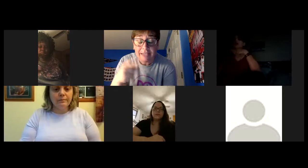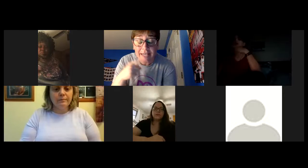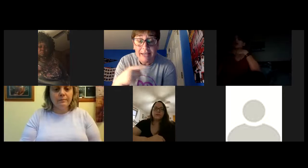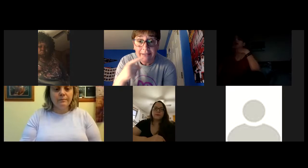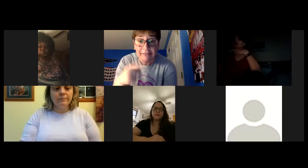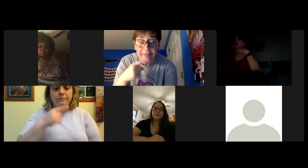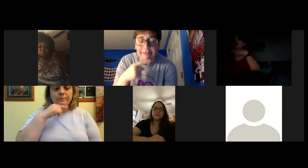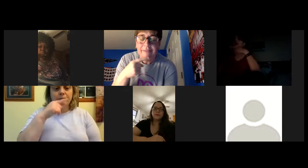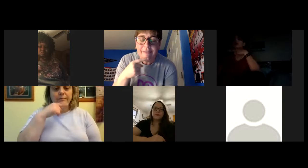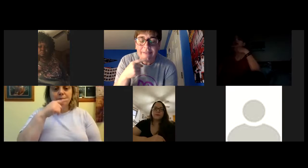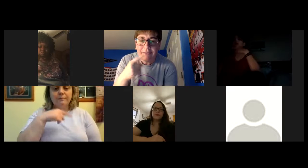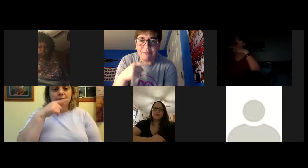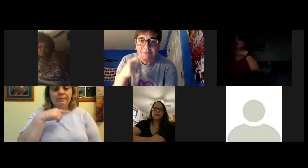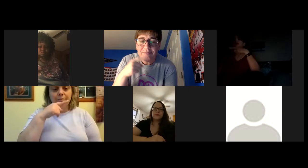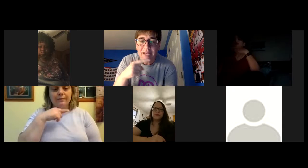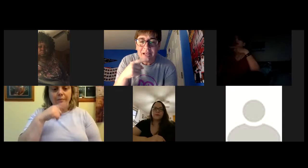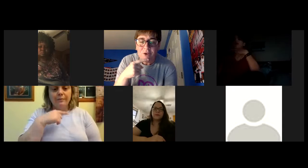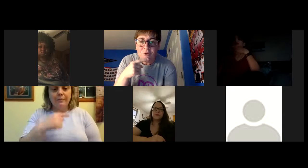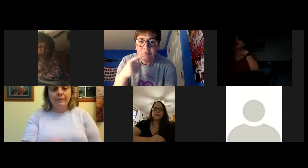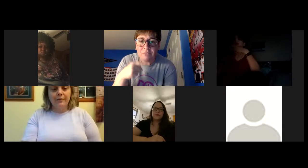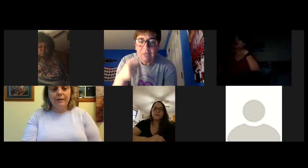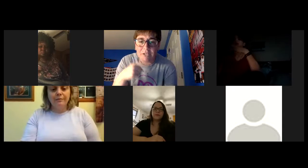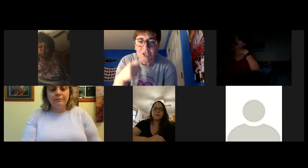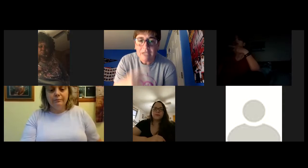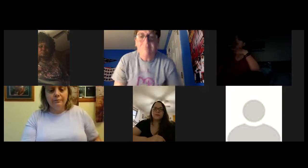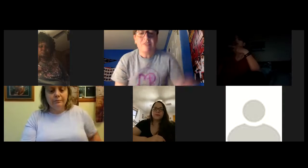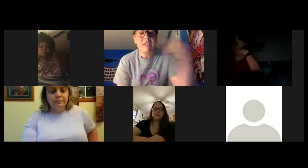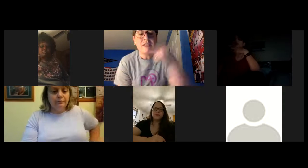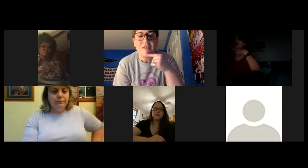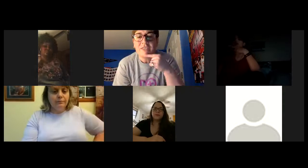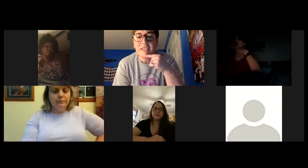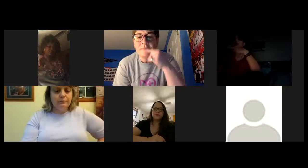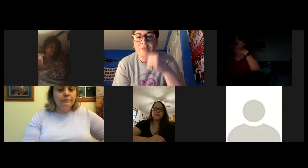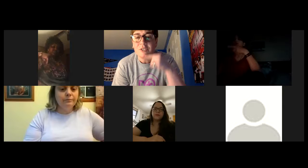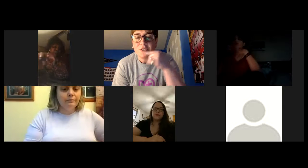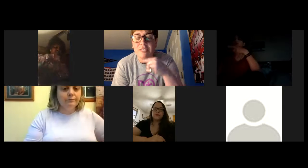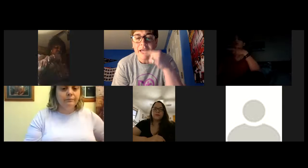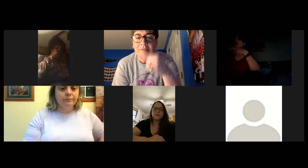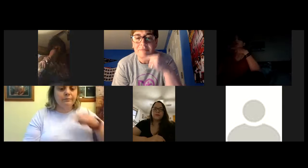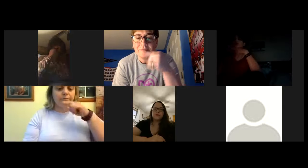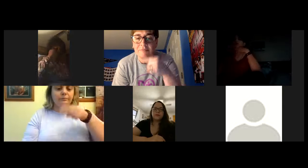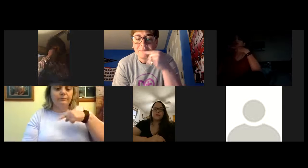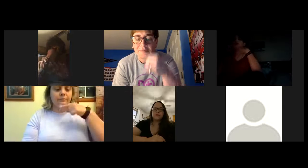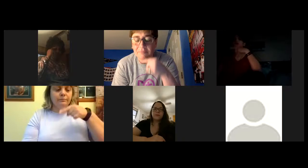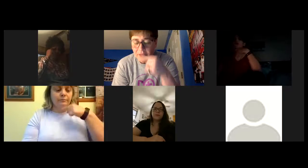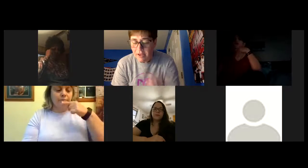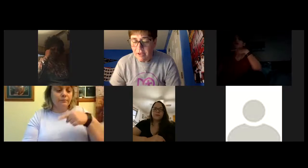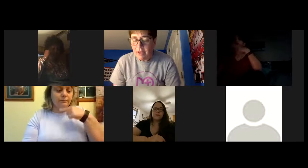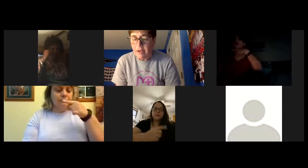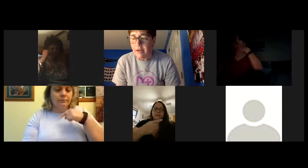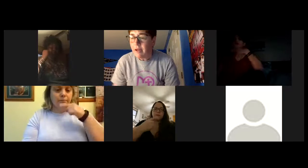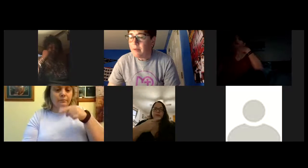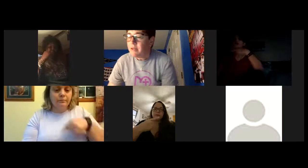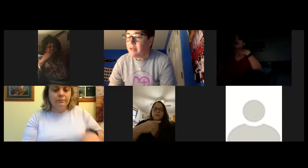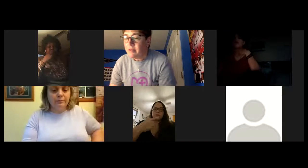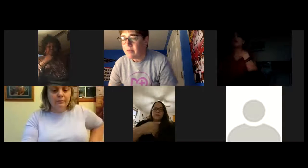to say, I don't keep touching it. So then a lefty, you can do say.